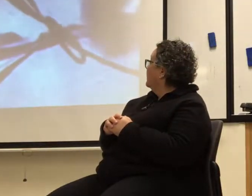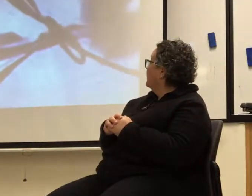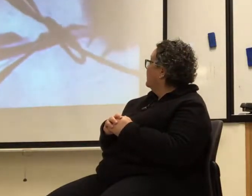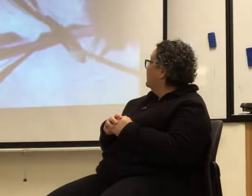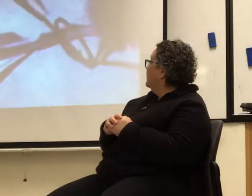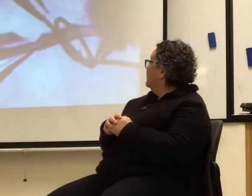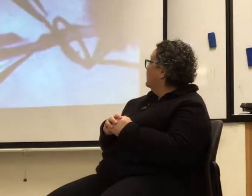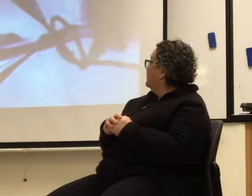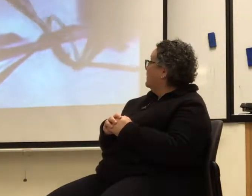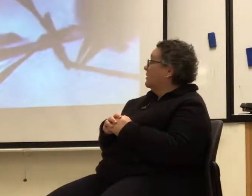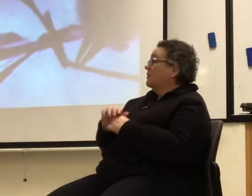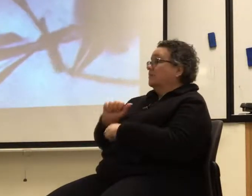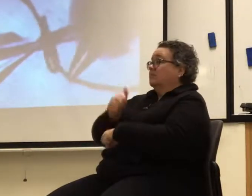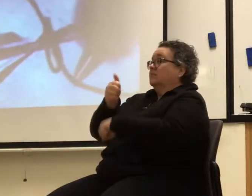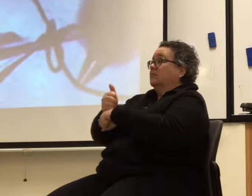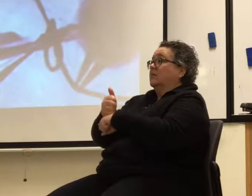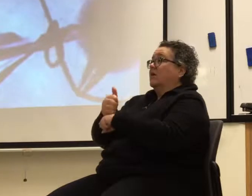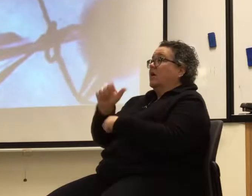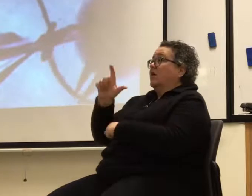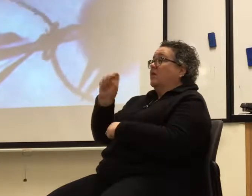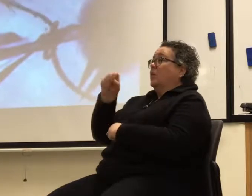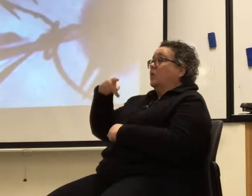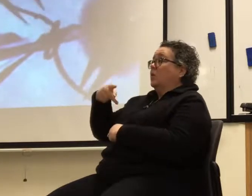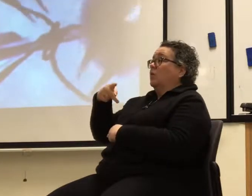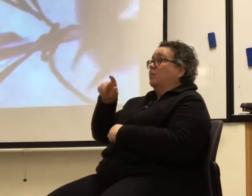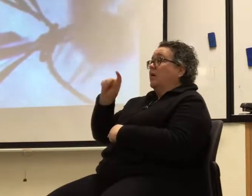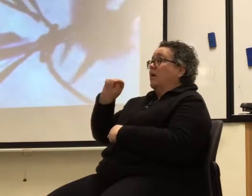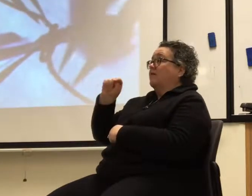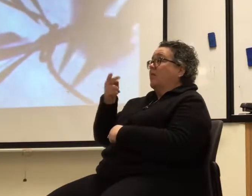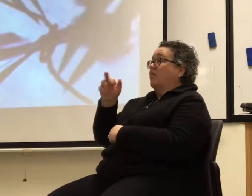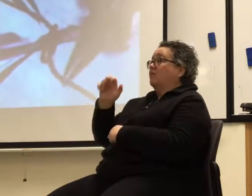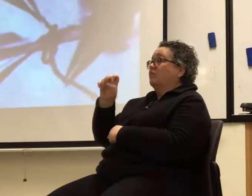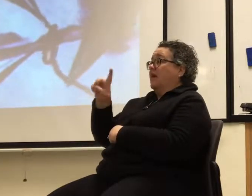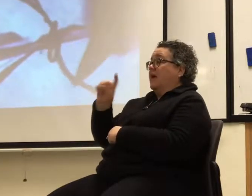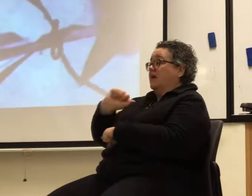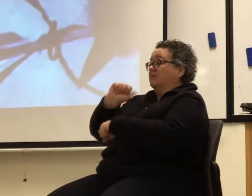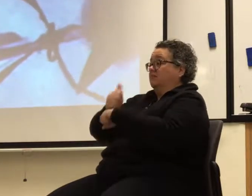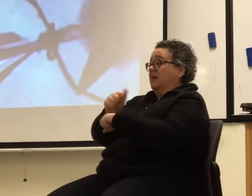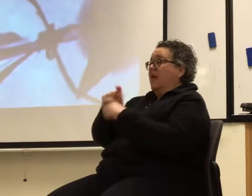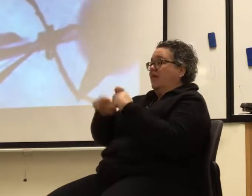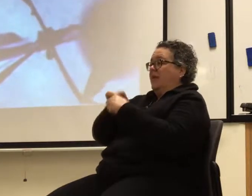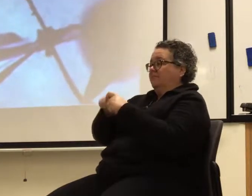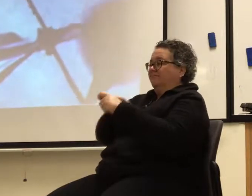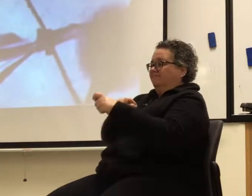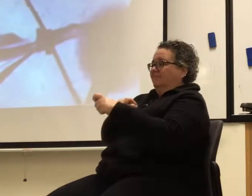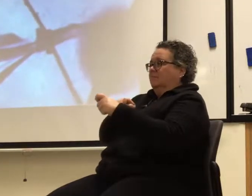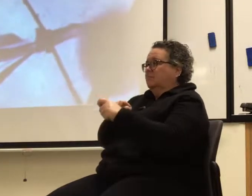Once in place, the loop of thread is brought up and the cannula secured.